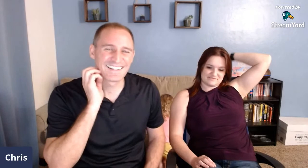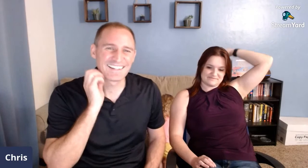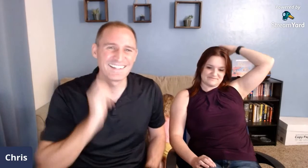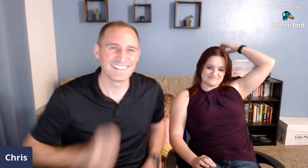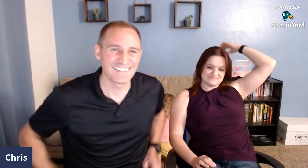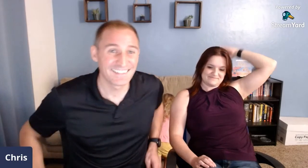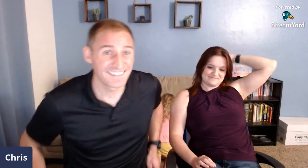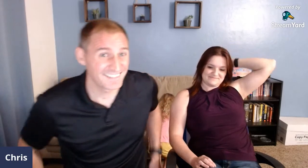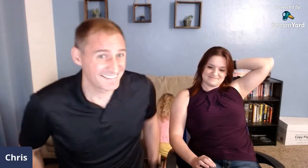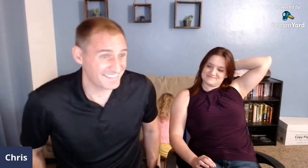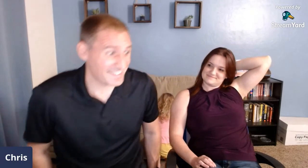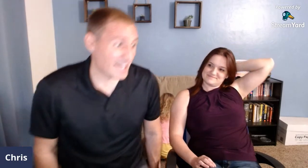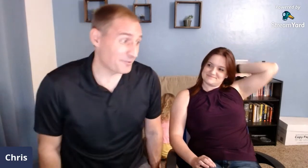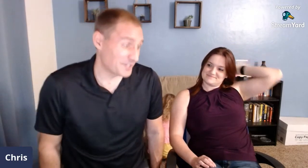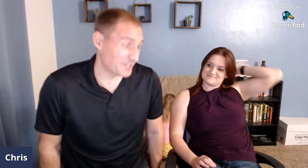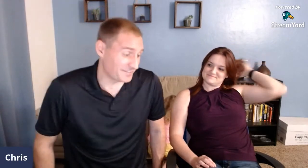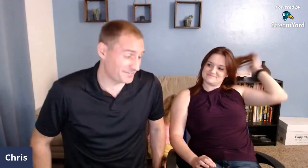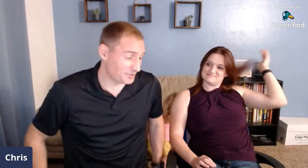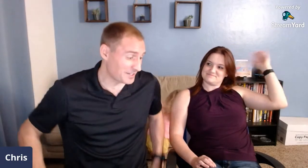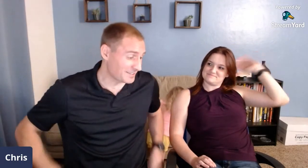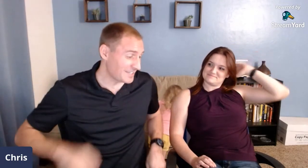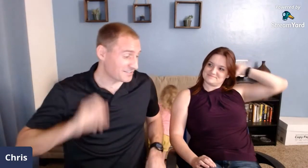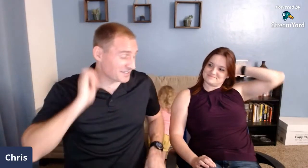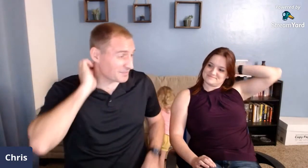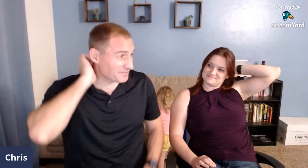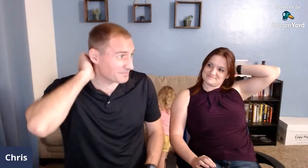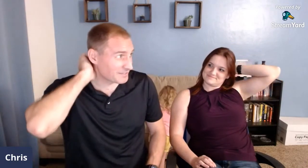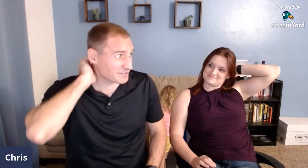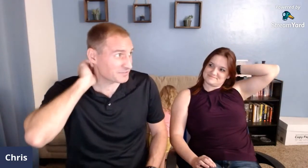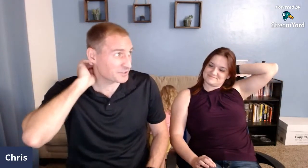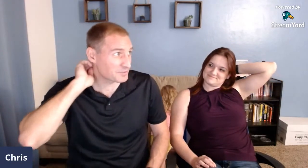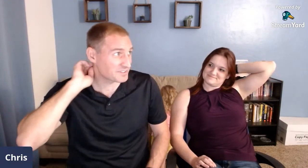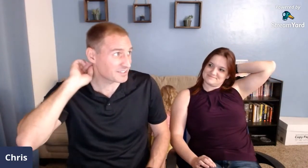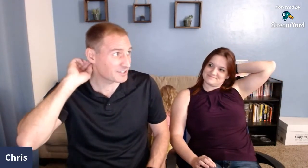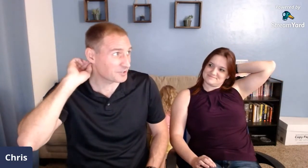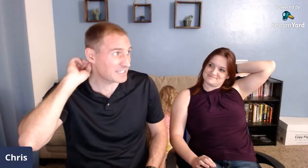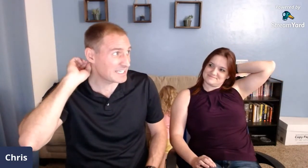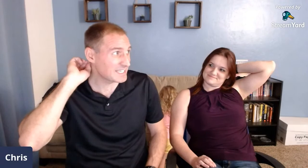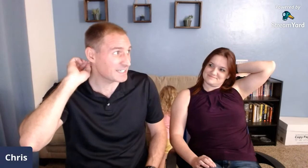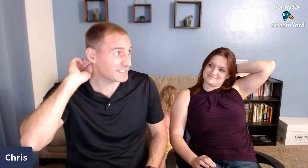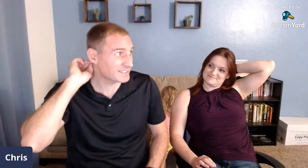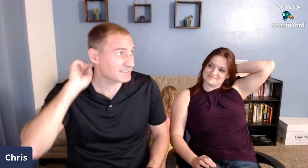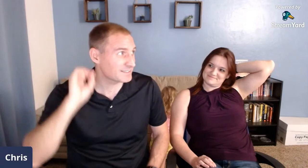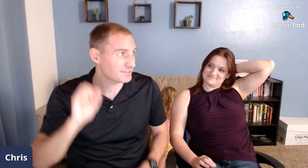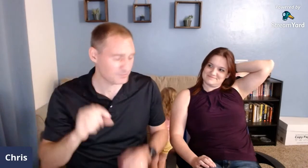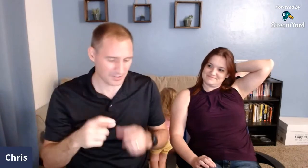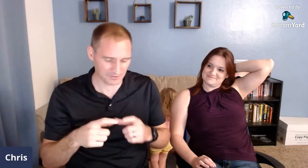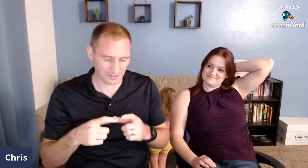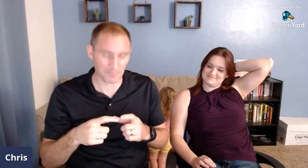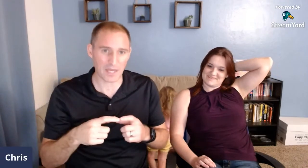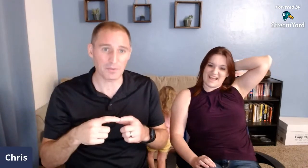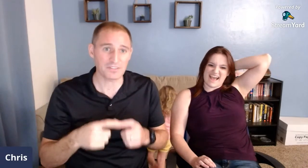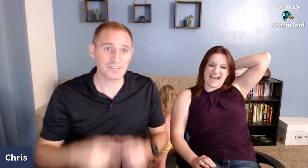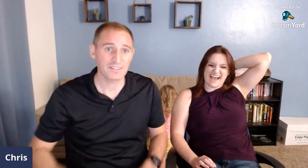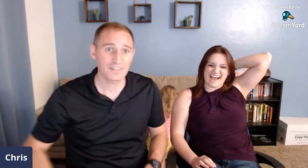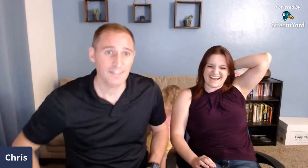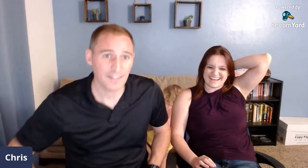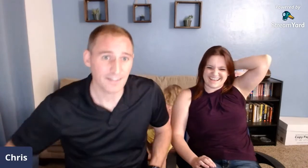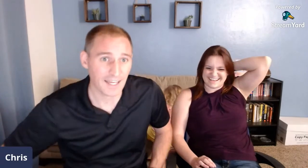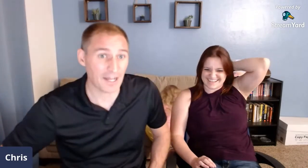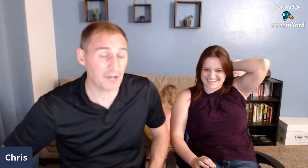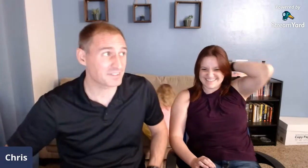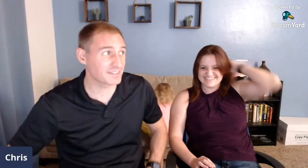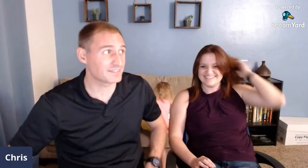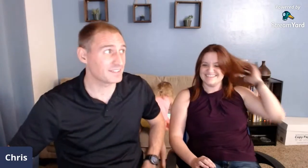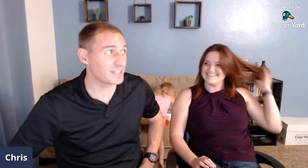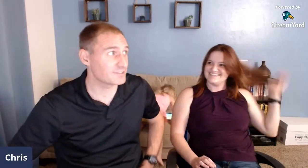myself. Yeah, well, if you want to date yourself, my first phone was a Nokia, those little pebbles. And